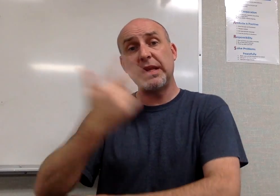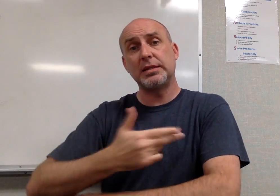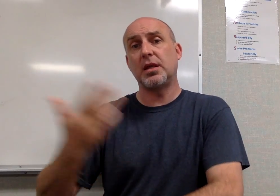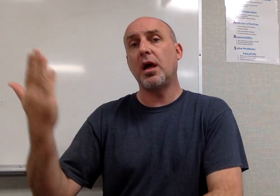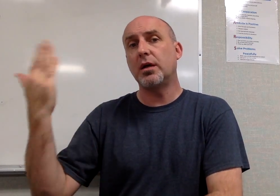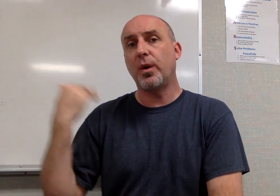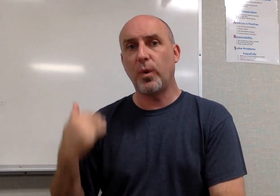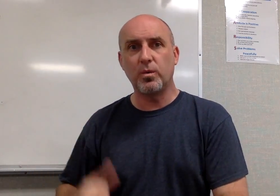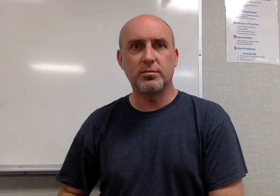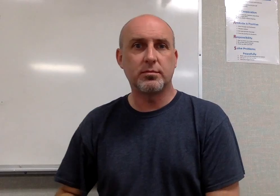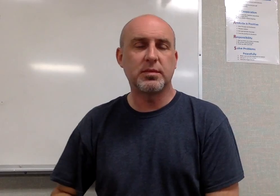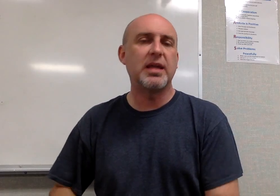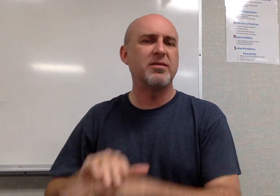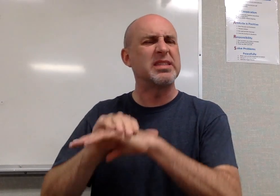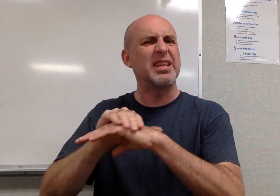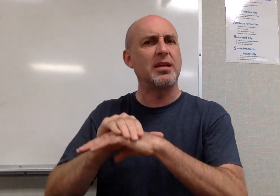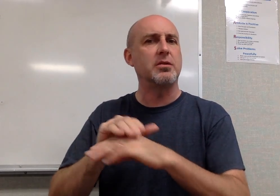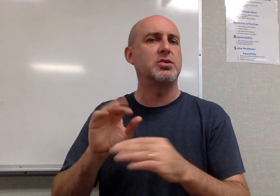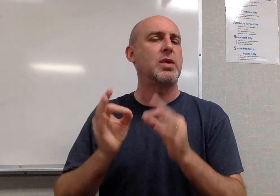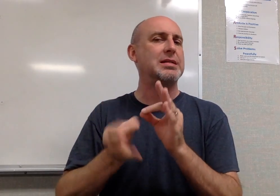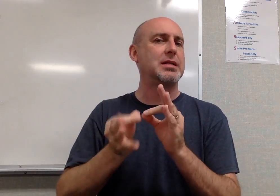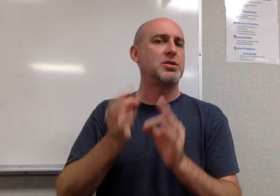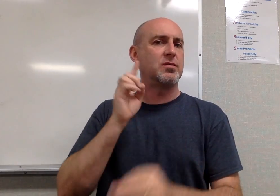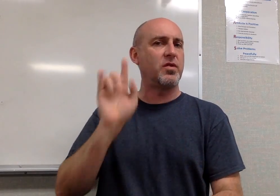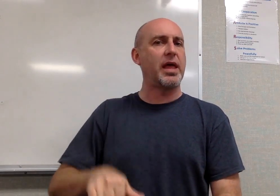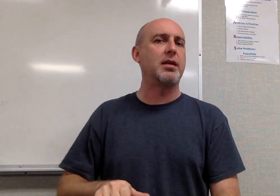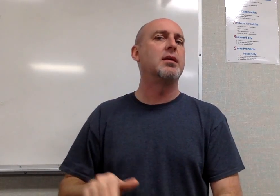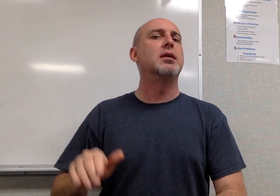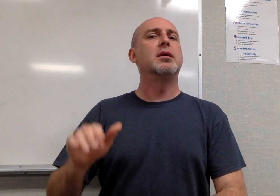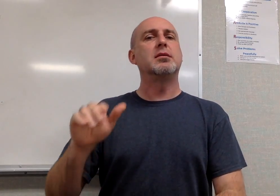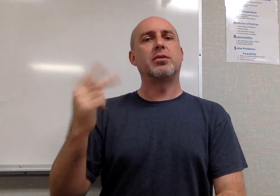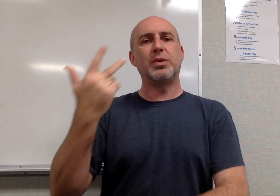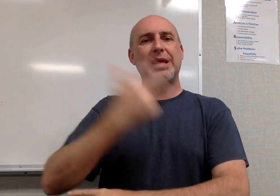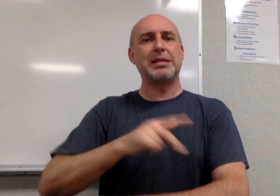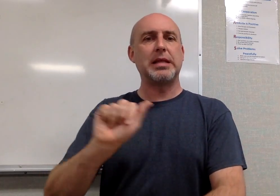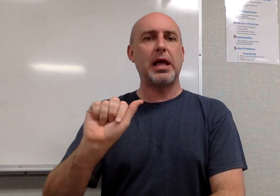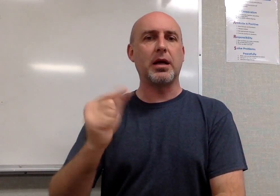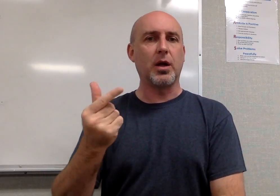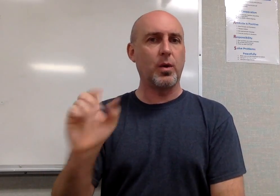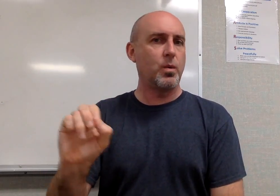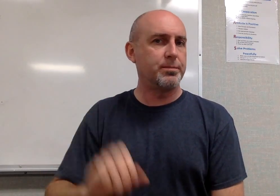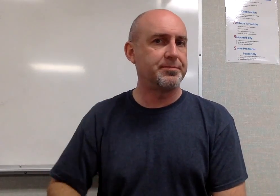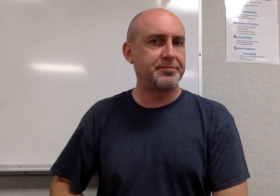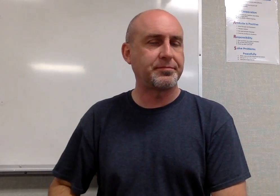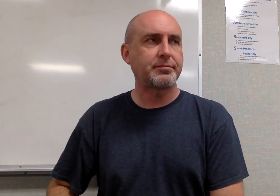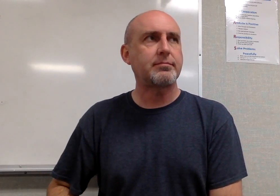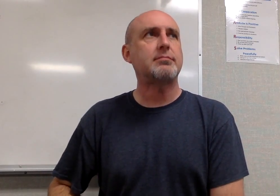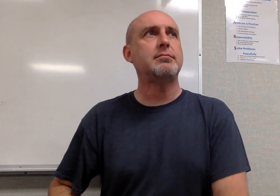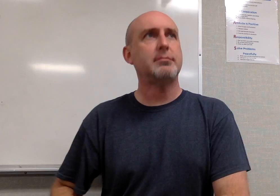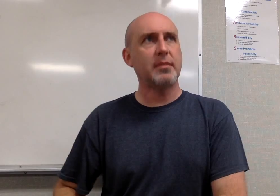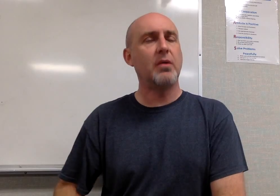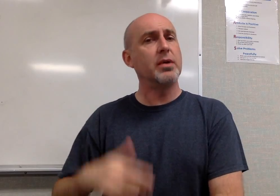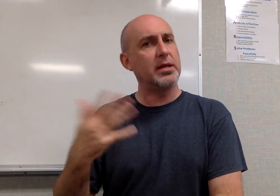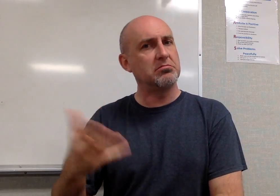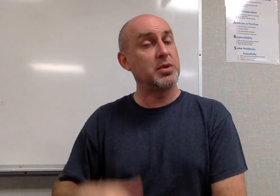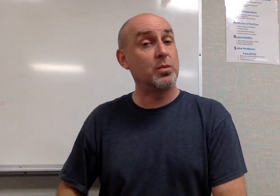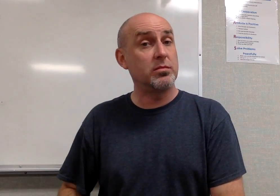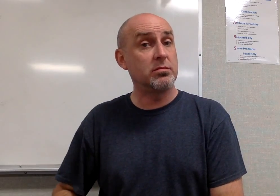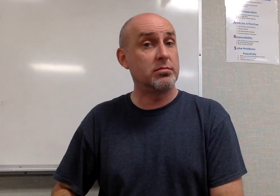days ago, kind of as an English translation for that. 3 days ago. All right, so not